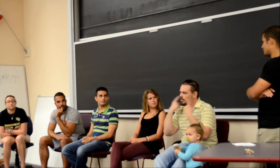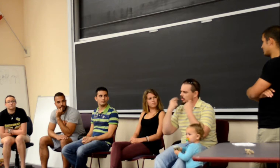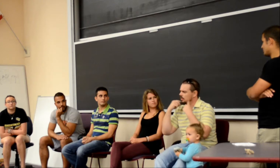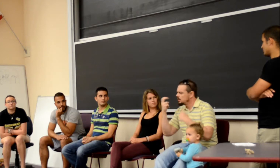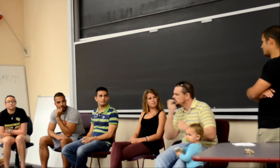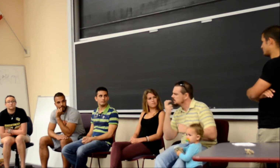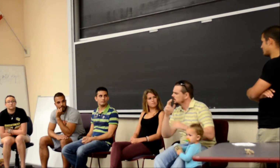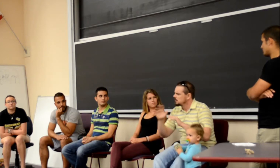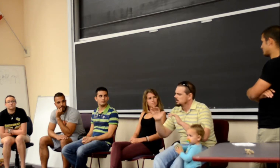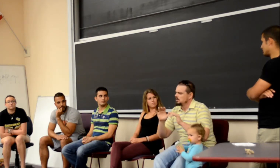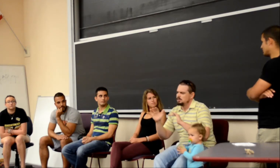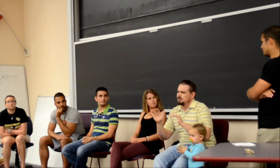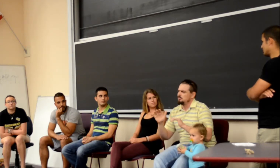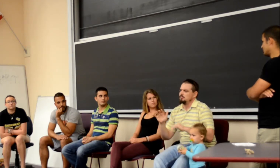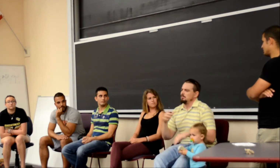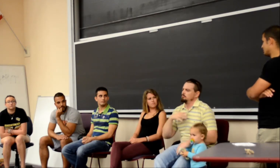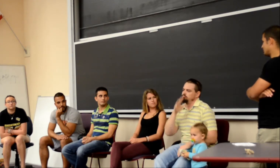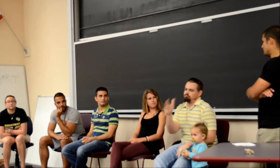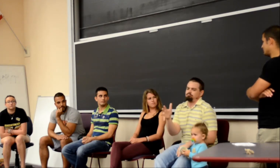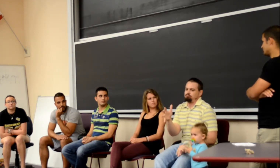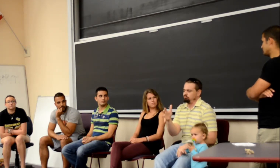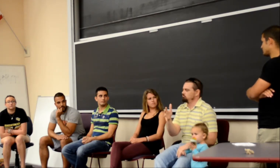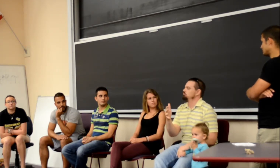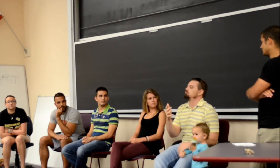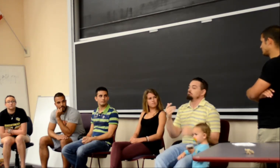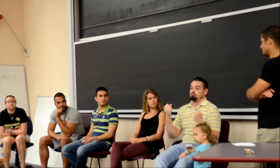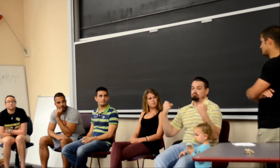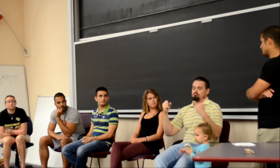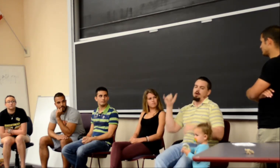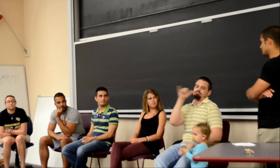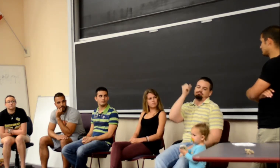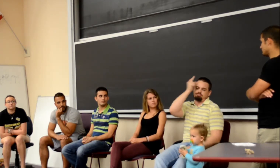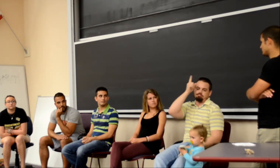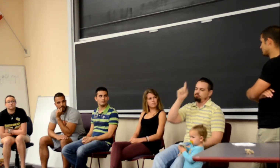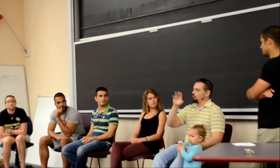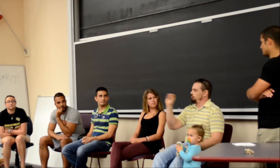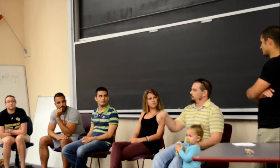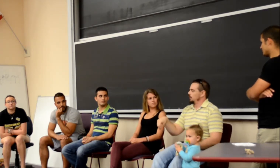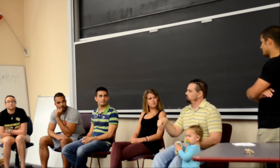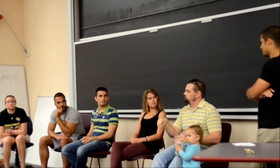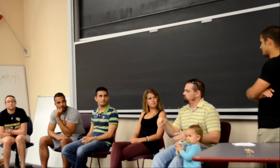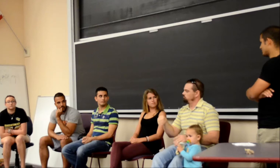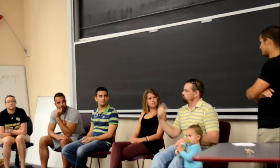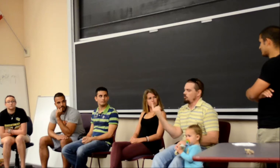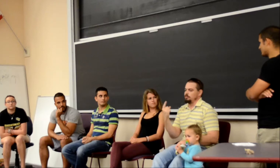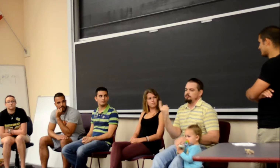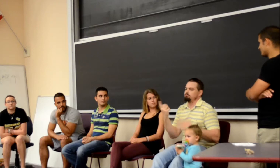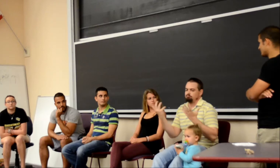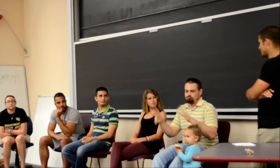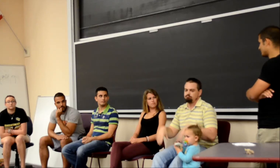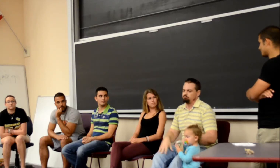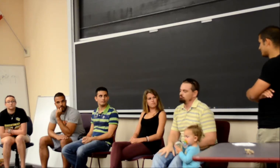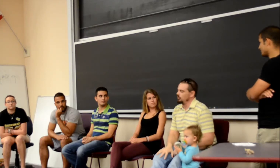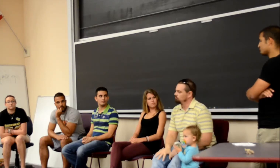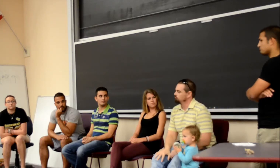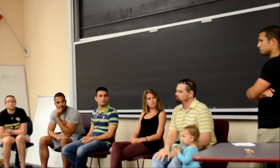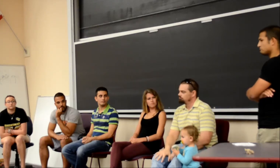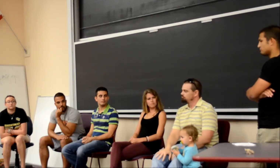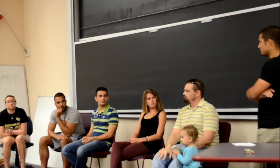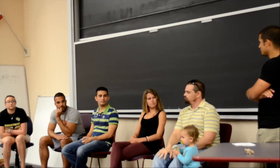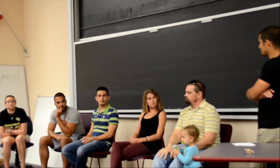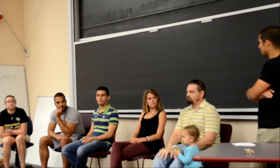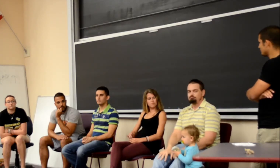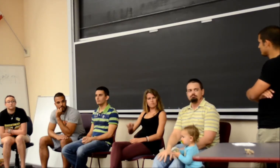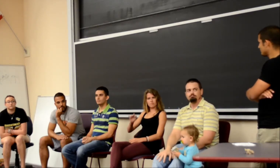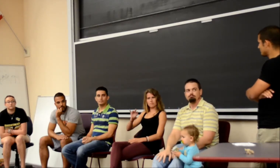access to communication. When I went to school and I had to speak, I didn't like it, but I understood when I went to the deaf school,